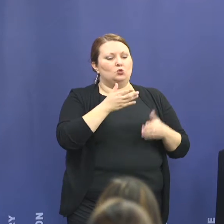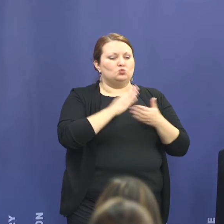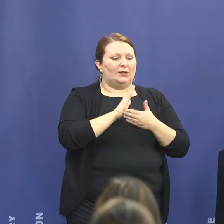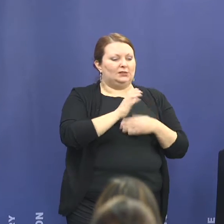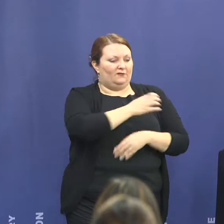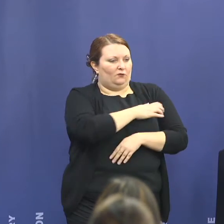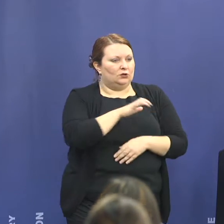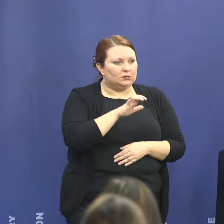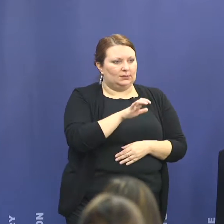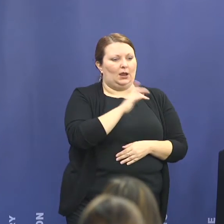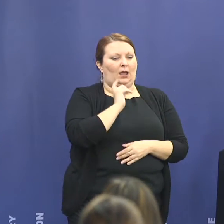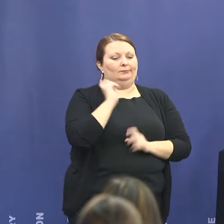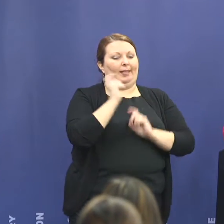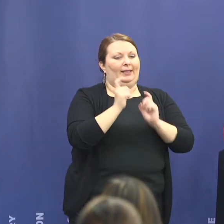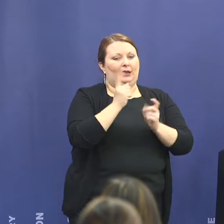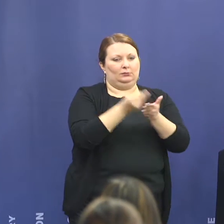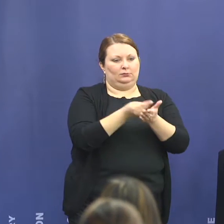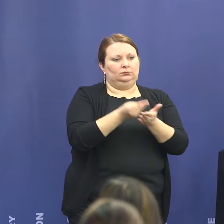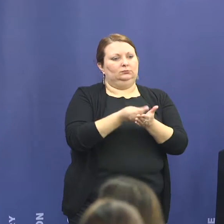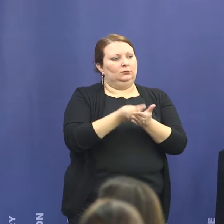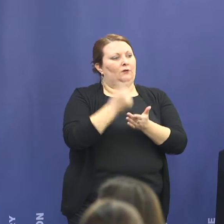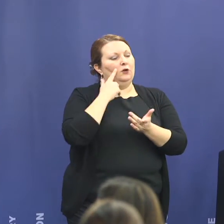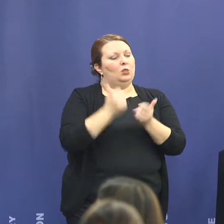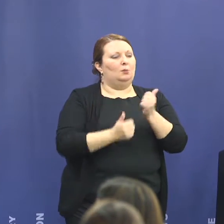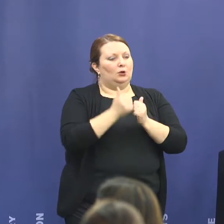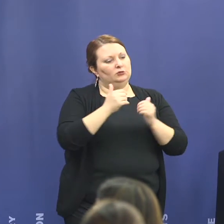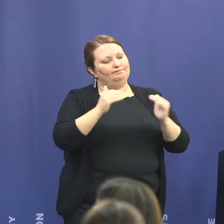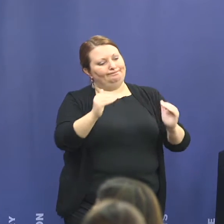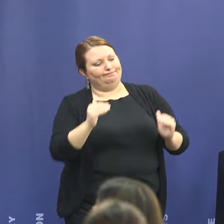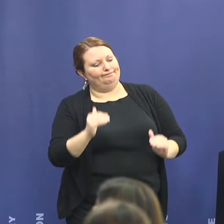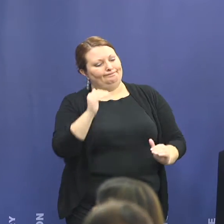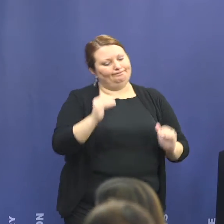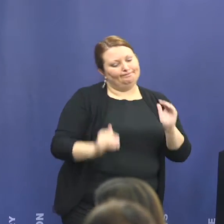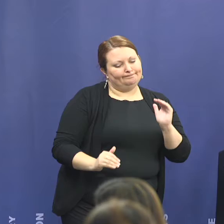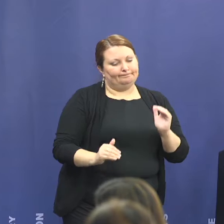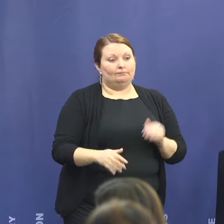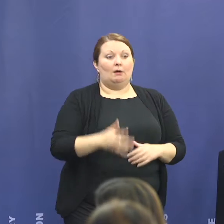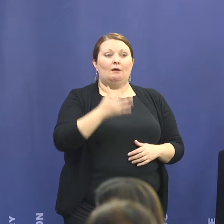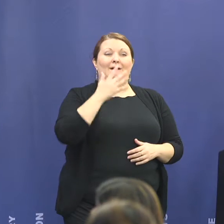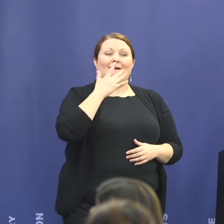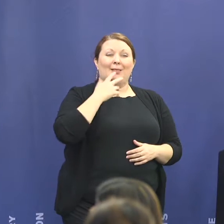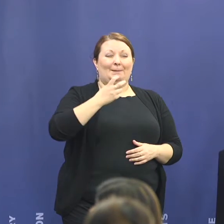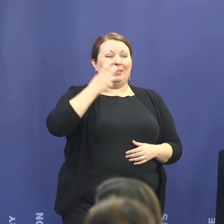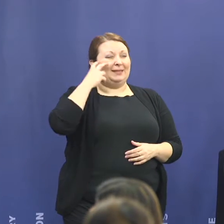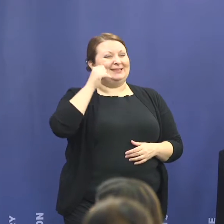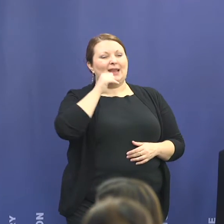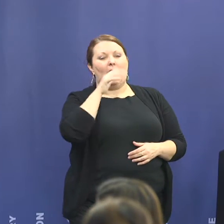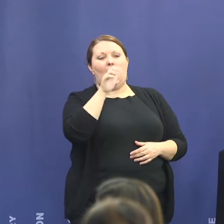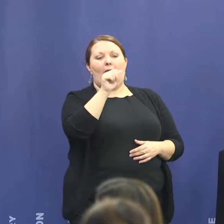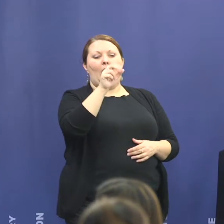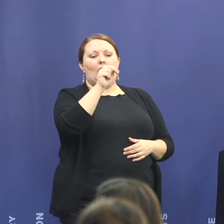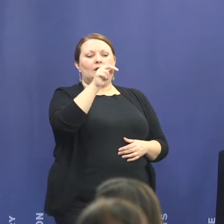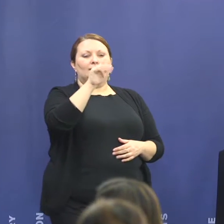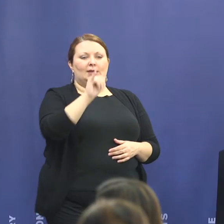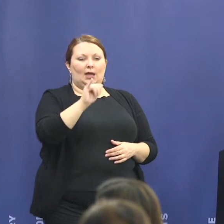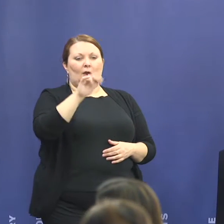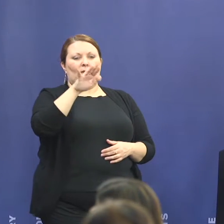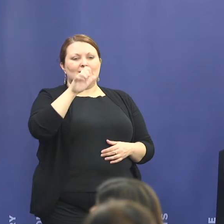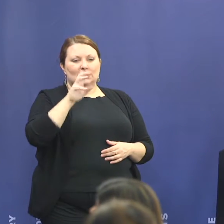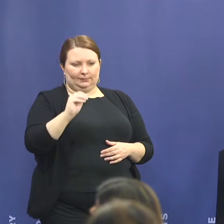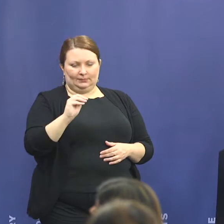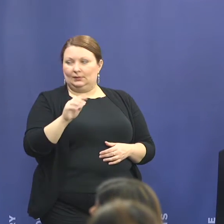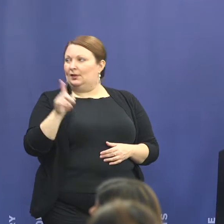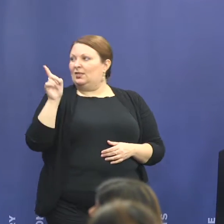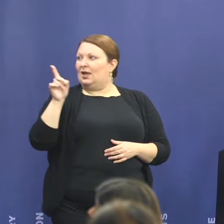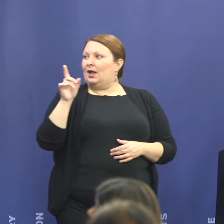enforcement and allocating resources for the most vulnerable. Colorblindness is not anti-racism. I love this quote from Bonilla Silva.